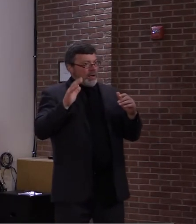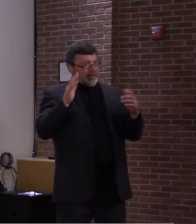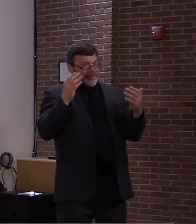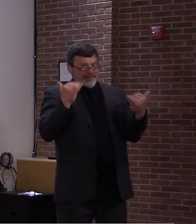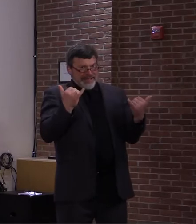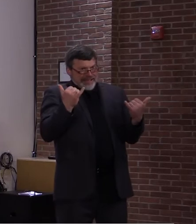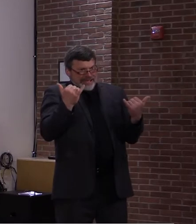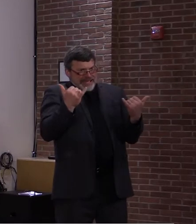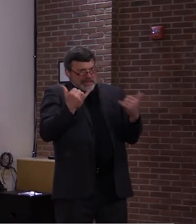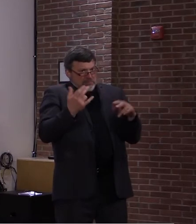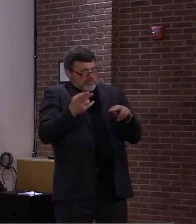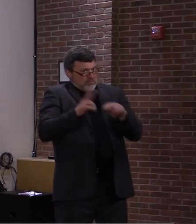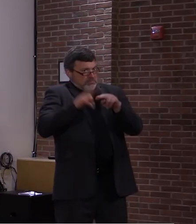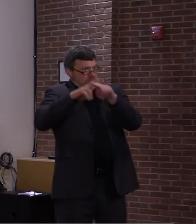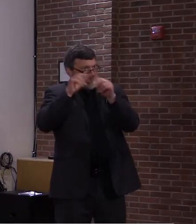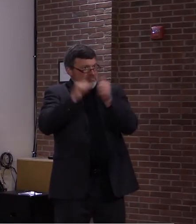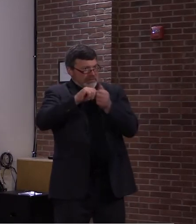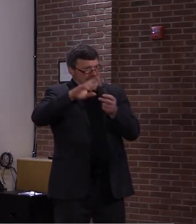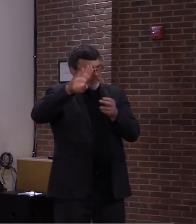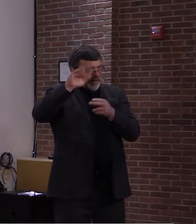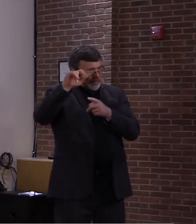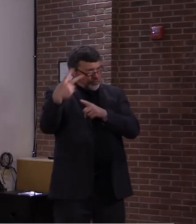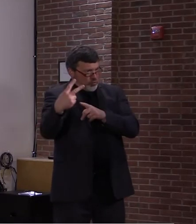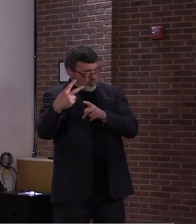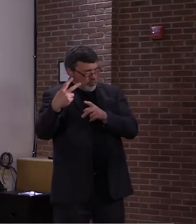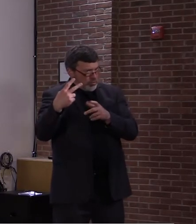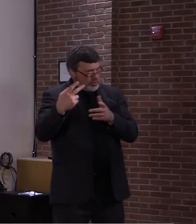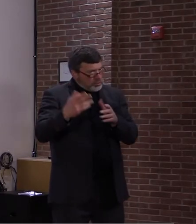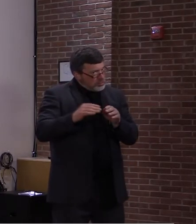and take other measures to protect themselves.